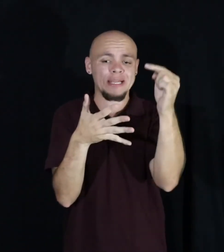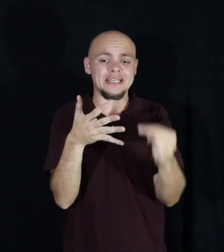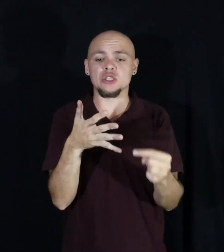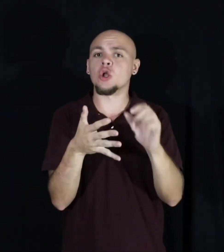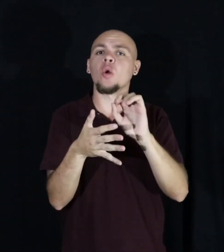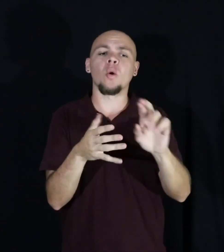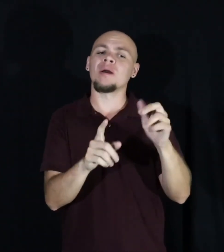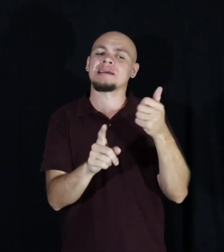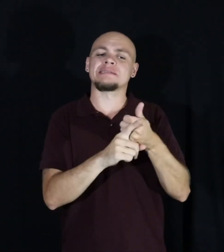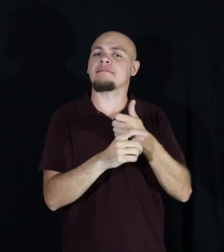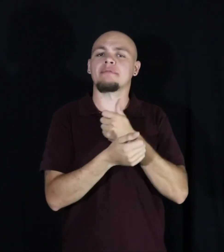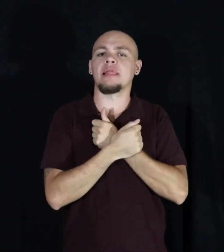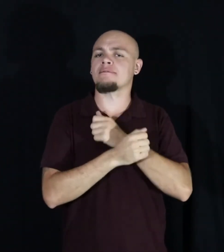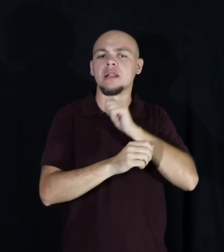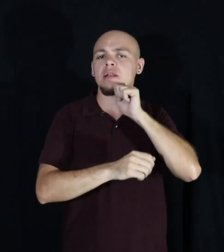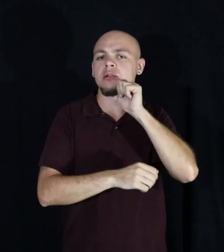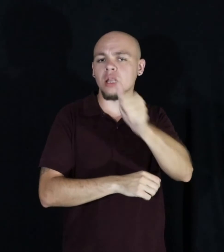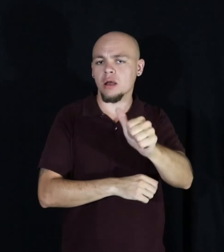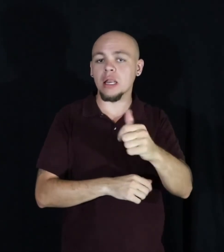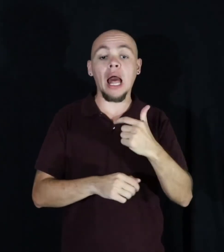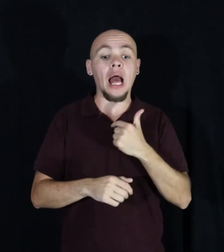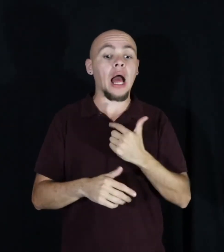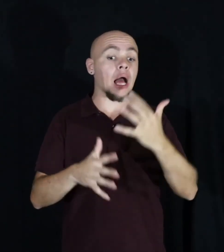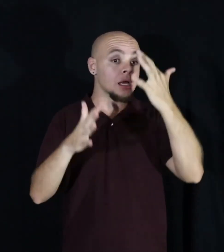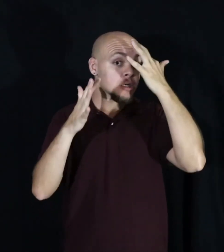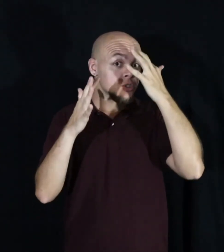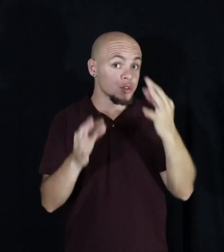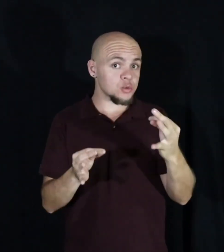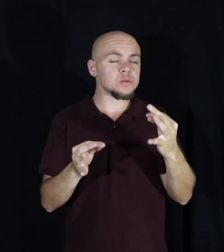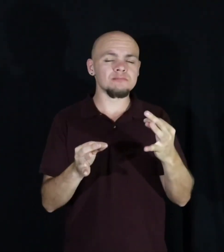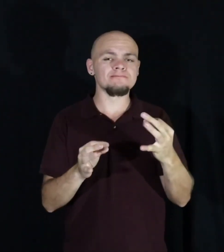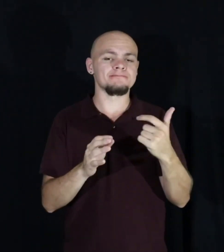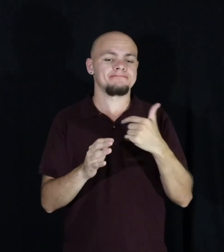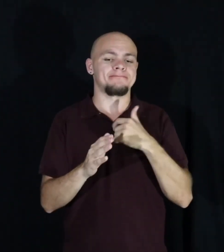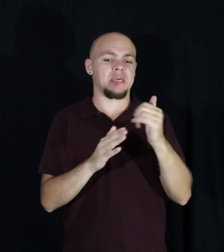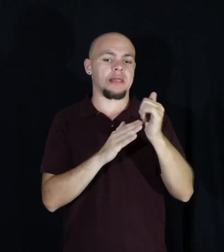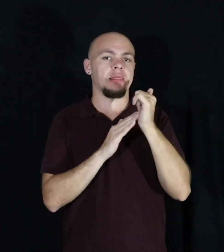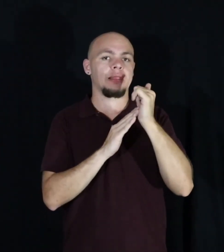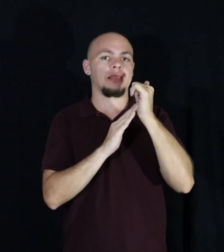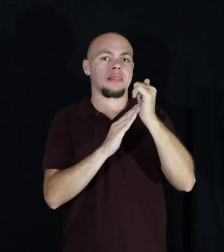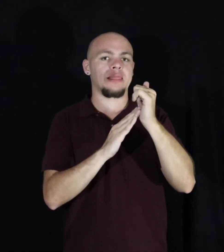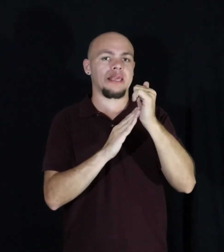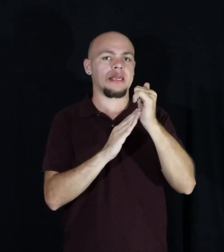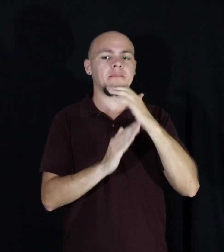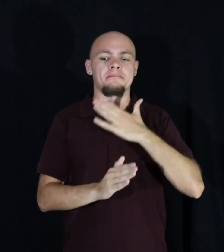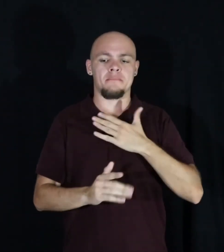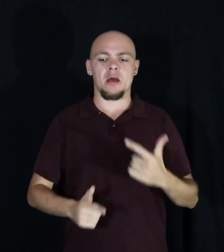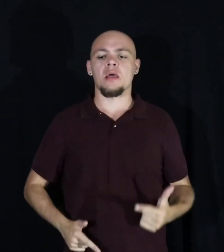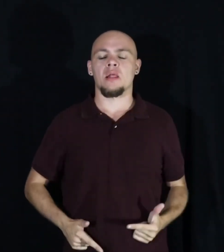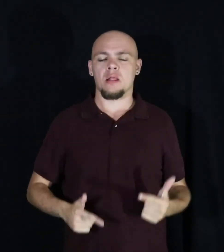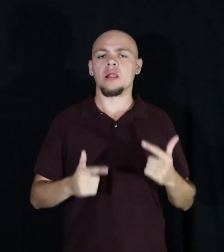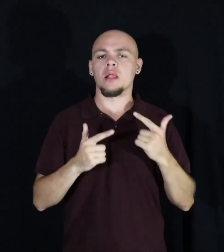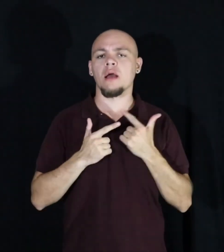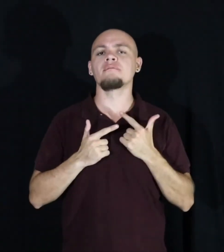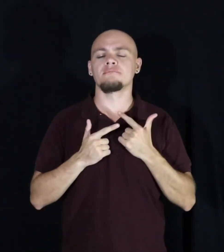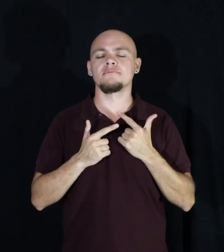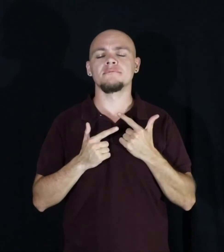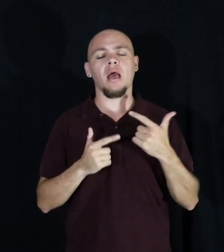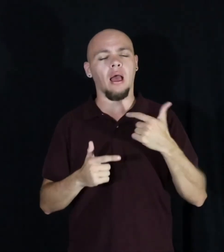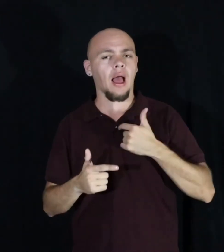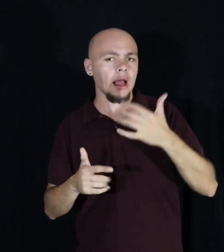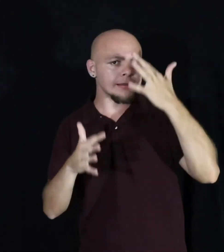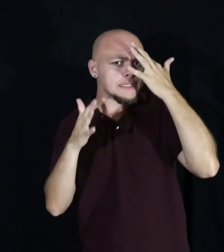all. I choose to be a leader of my own life. I